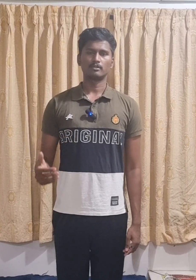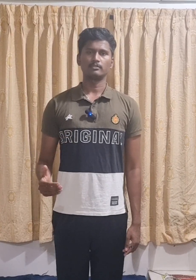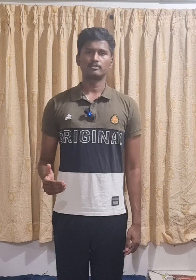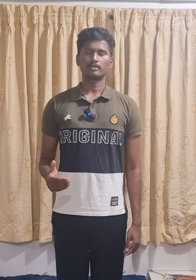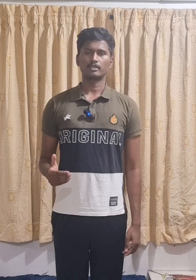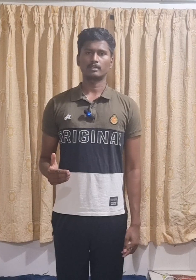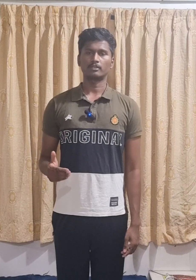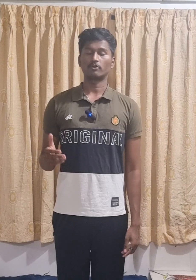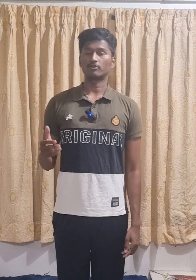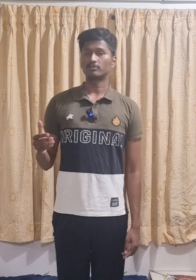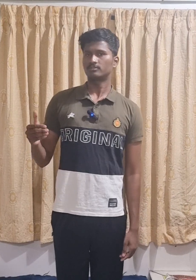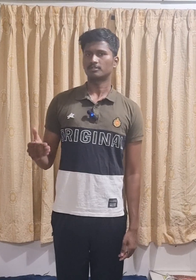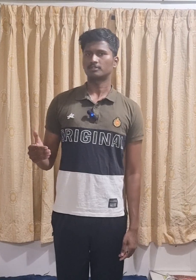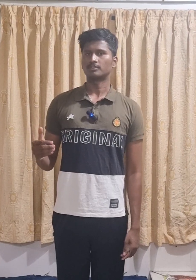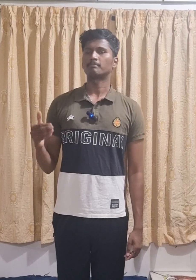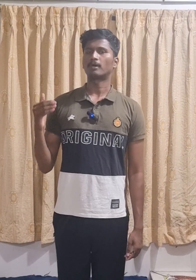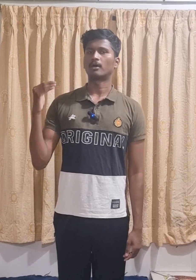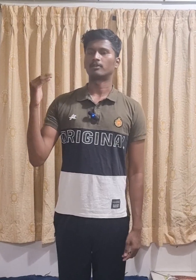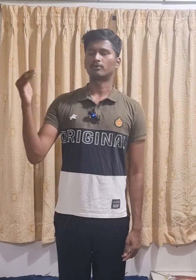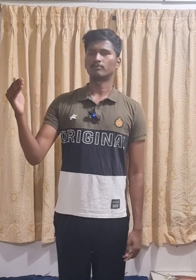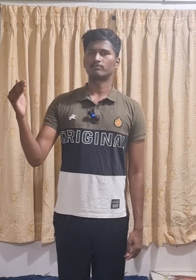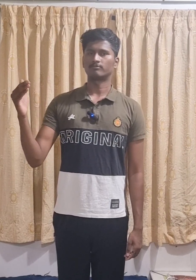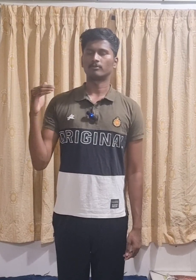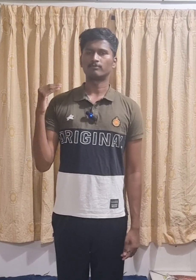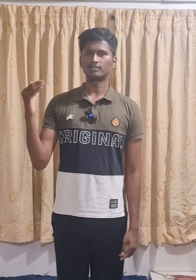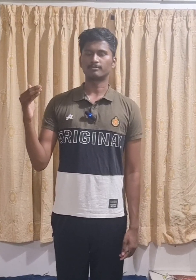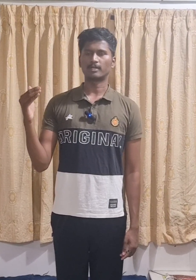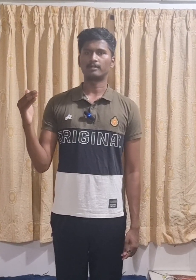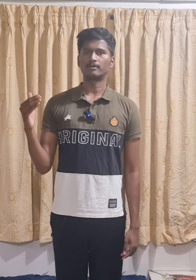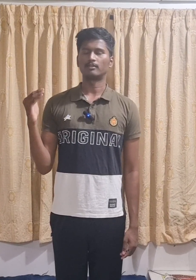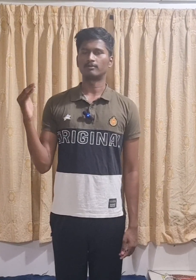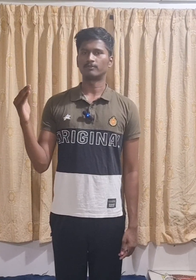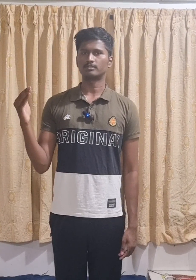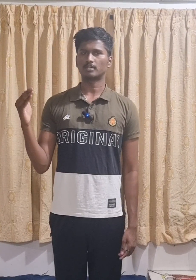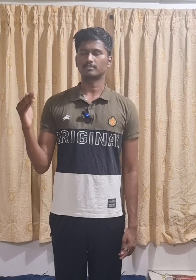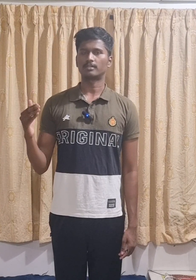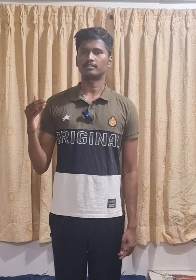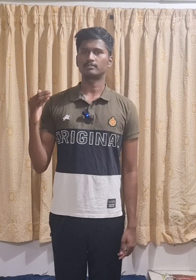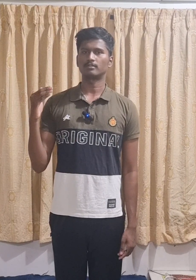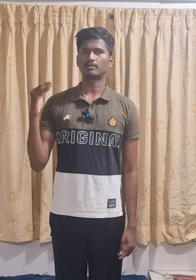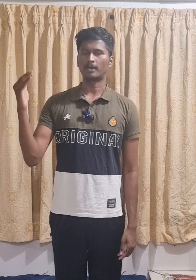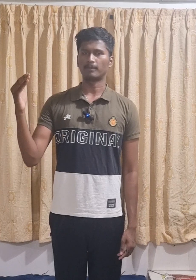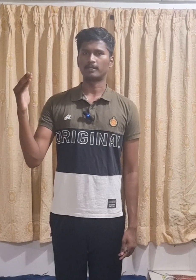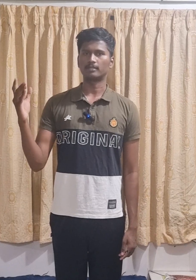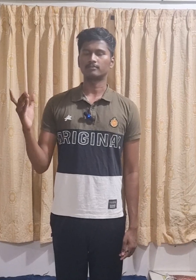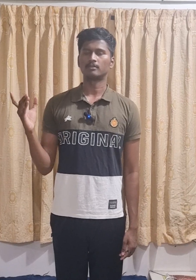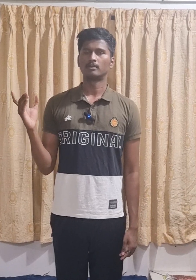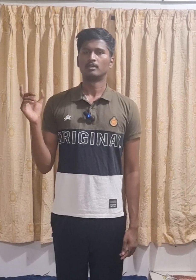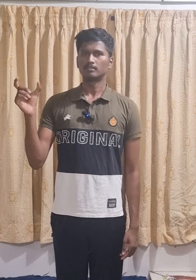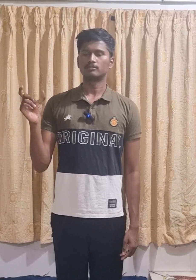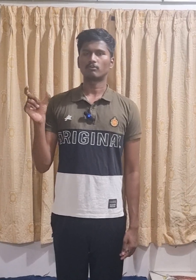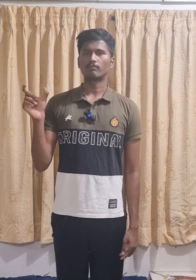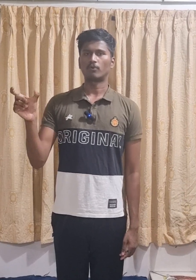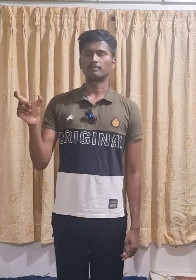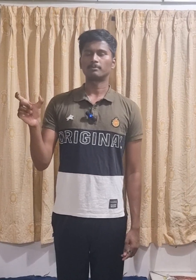this hierarchy, or in this structure, the first class, that is the grandparent class, consists of all the